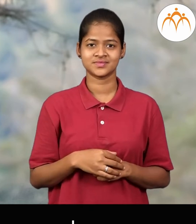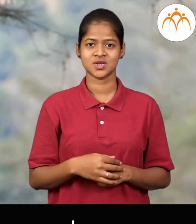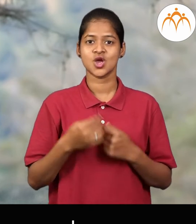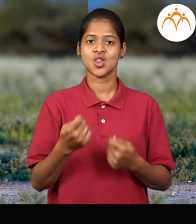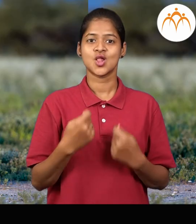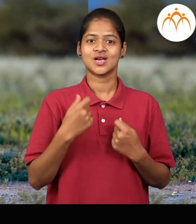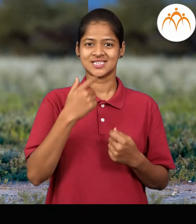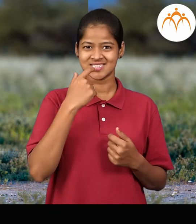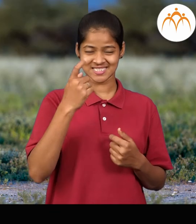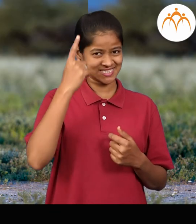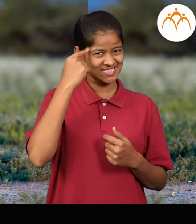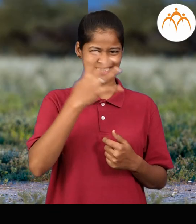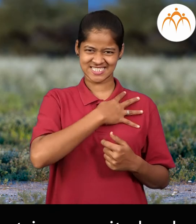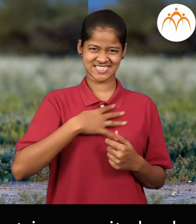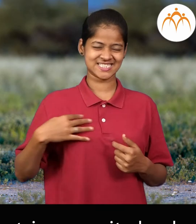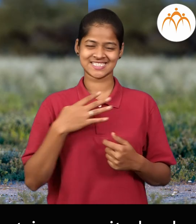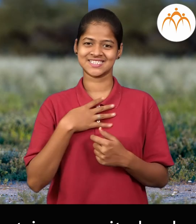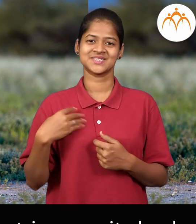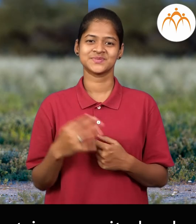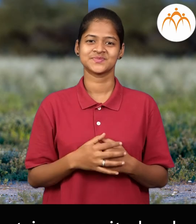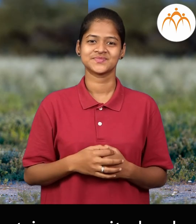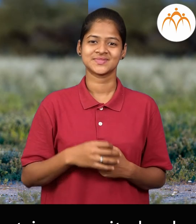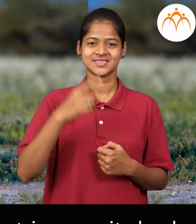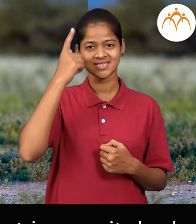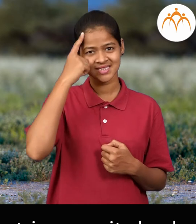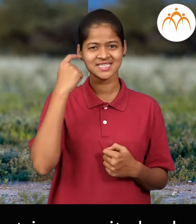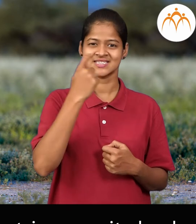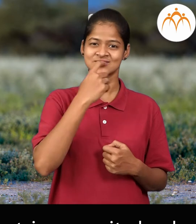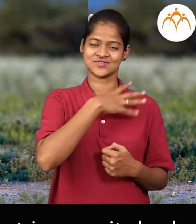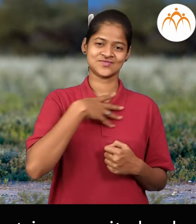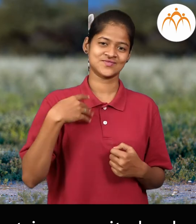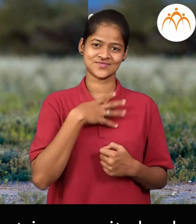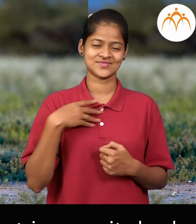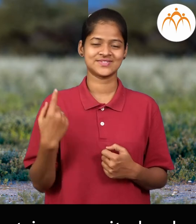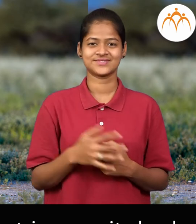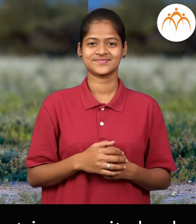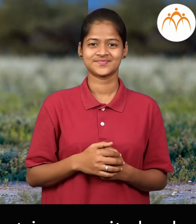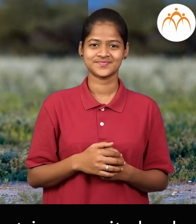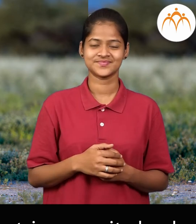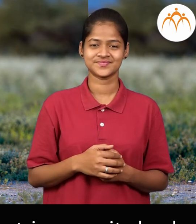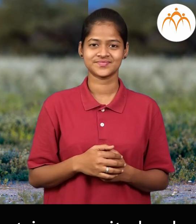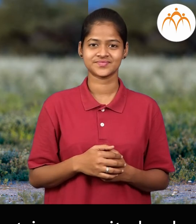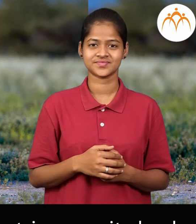Zebra. Zebra has black and white stripes on its body.